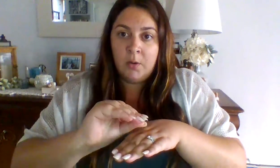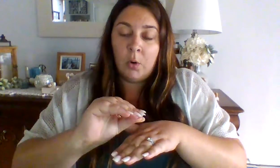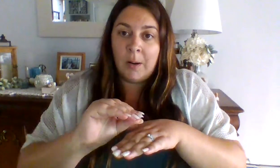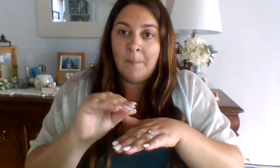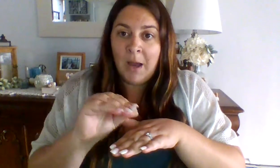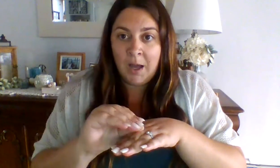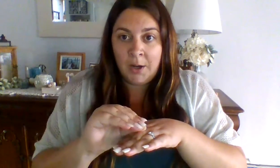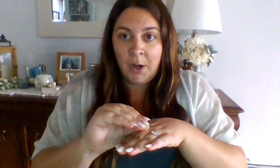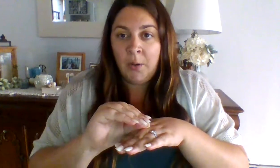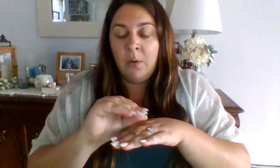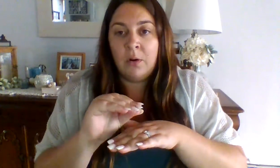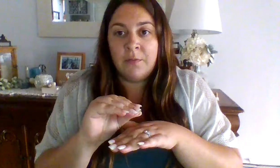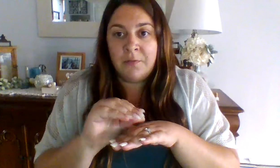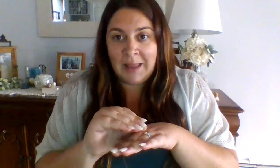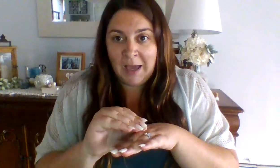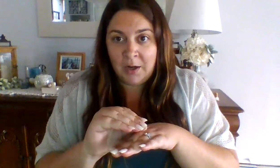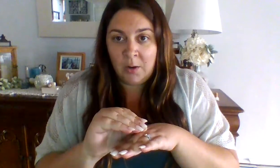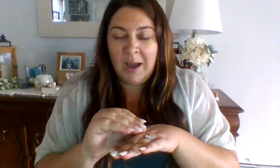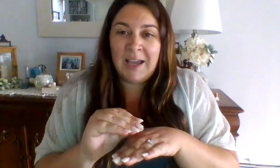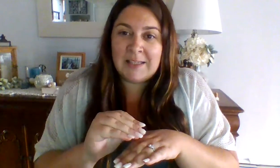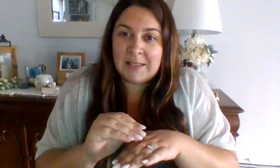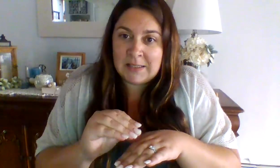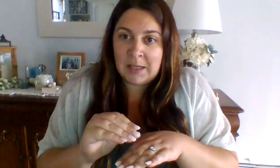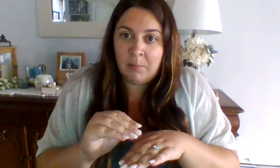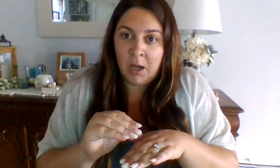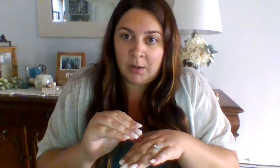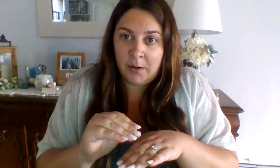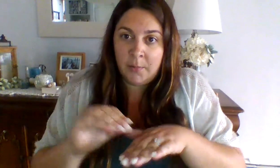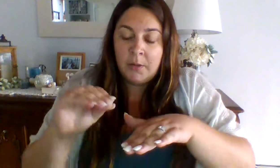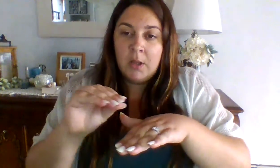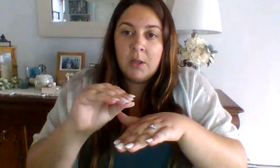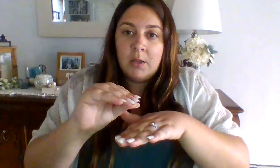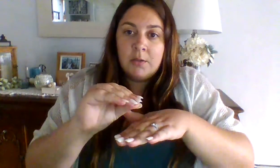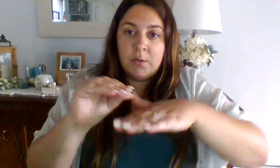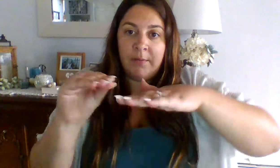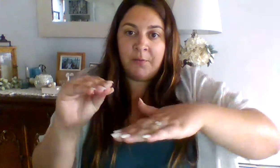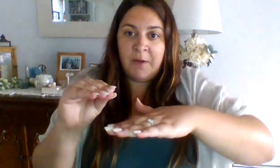or a motto, or a flat O. I tend to say motto. So I have a